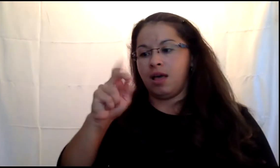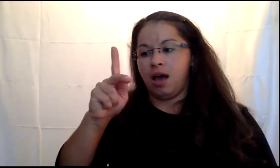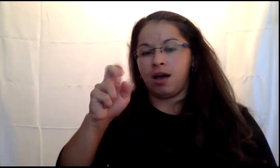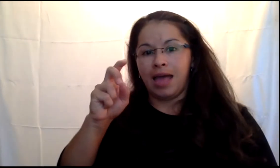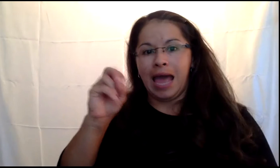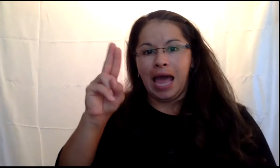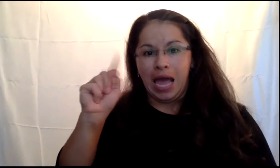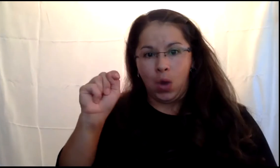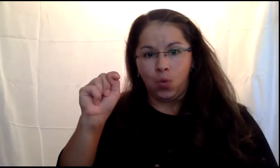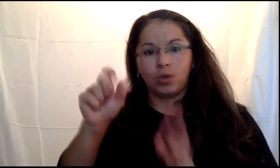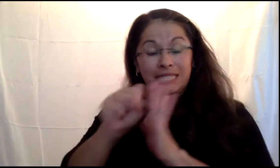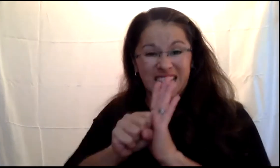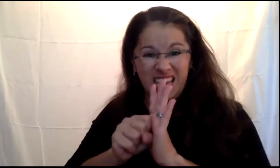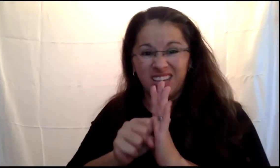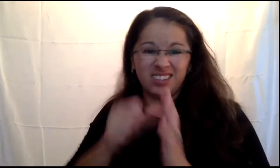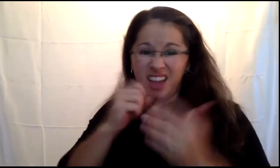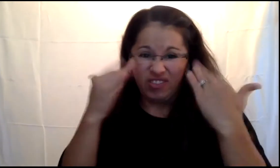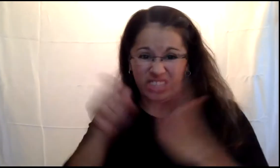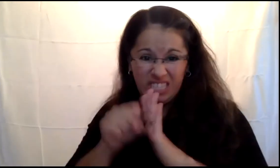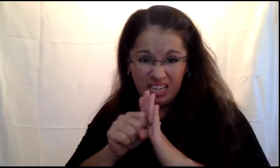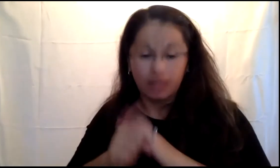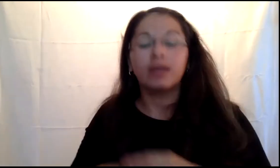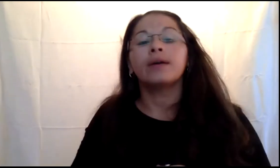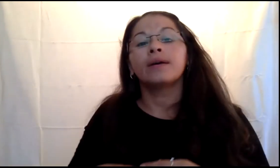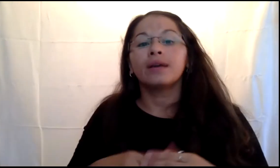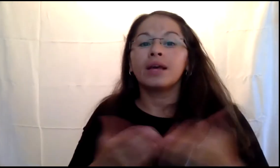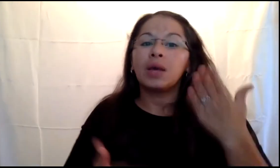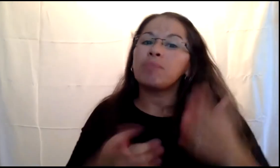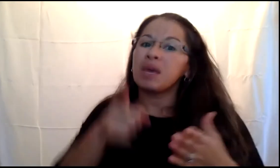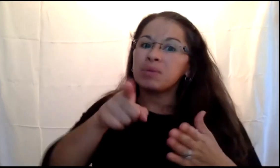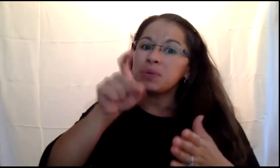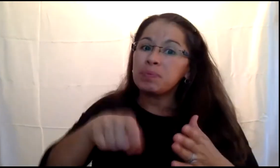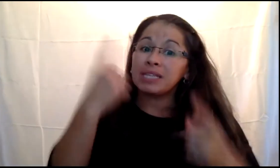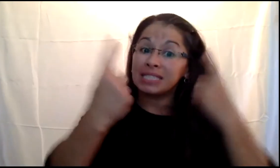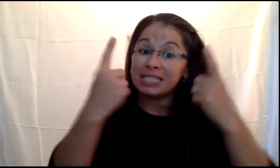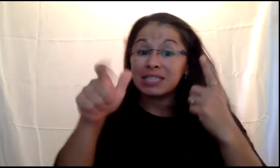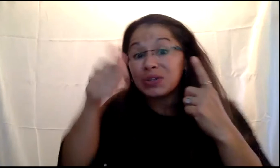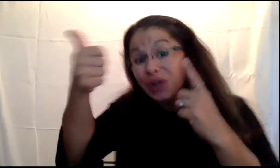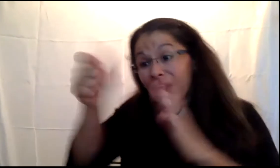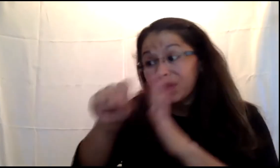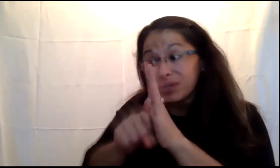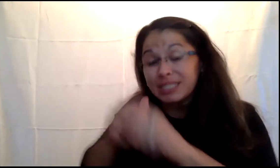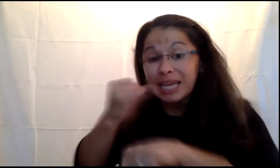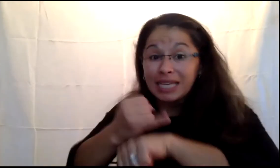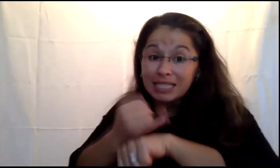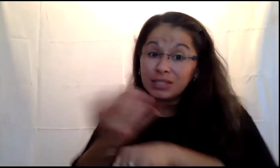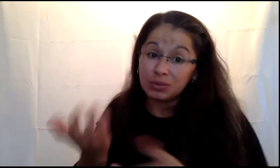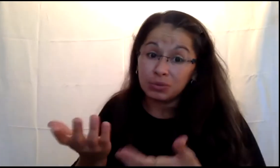is unlike some of your peers, you may have to consider out-of-state institutions more. Jody